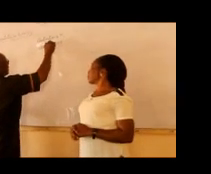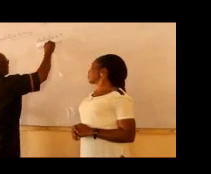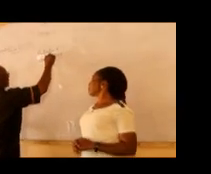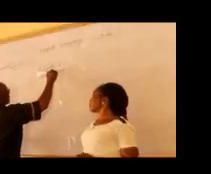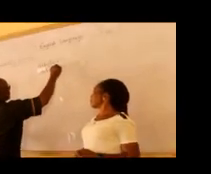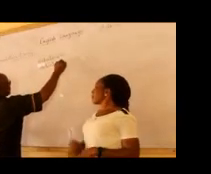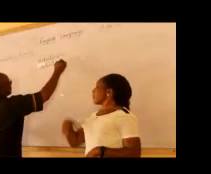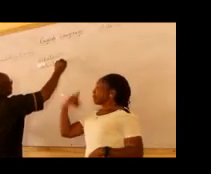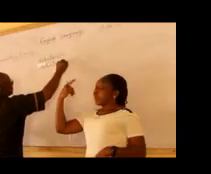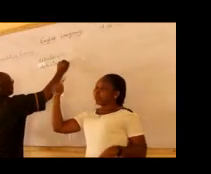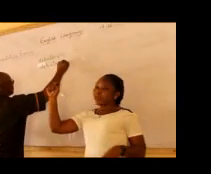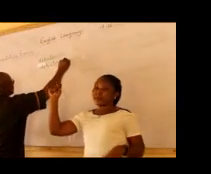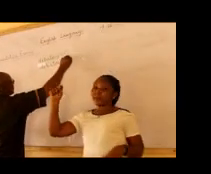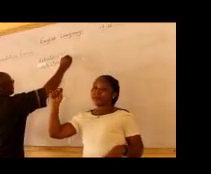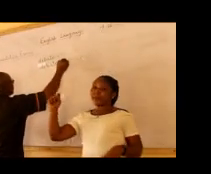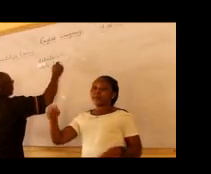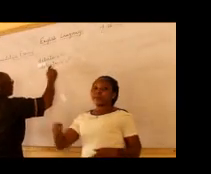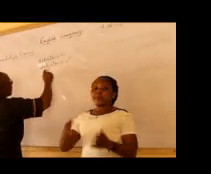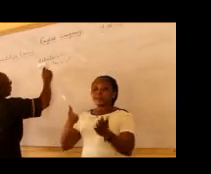debaters.